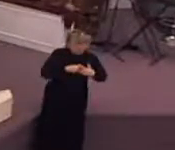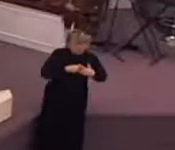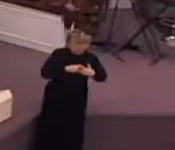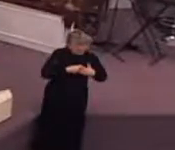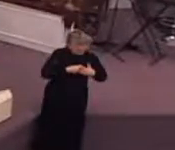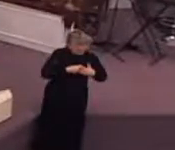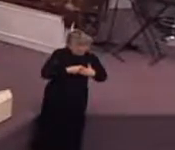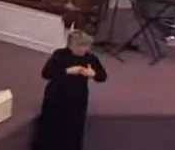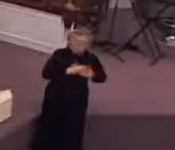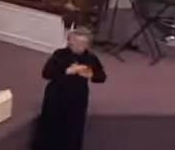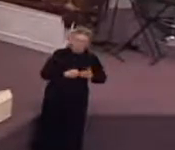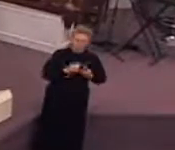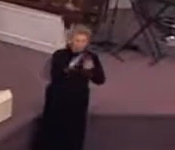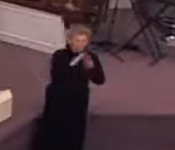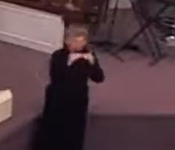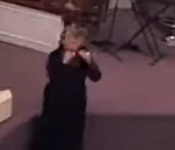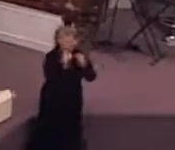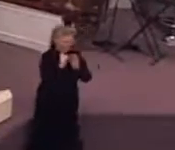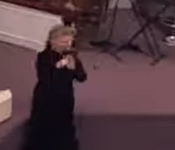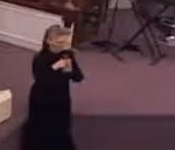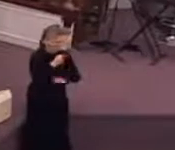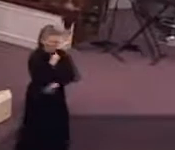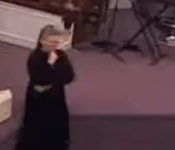Hallelujah. Well, somebody ought to smile a while.